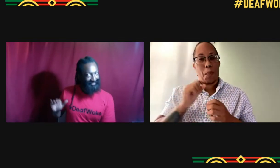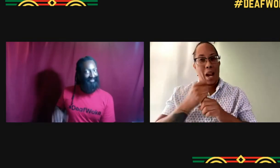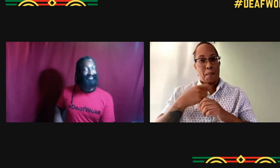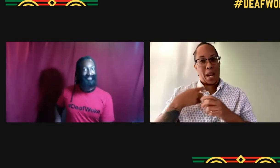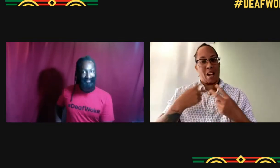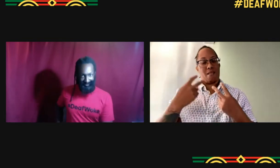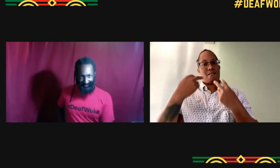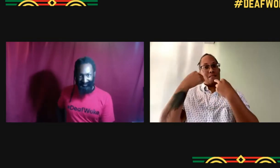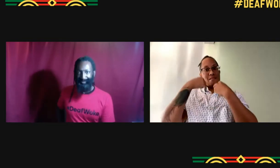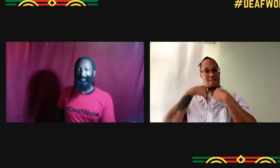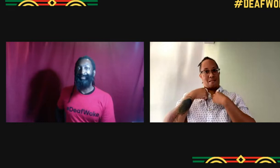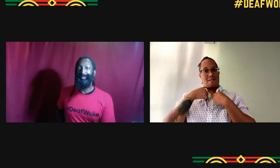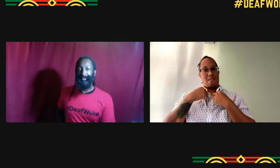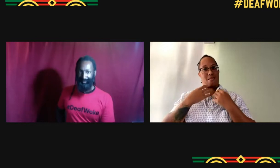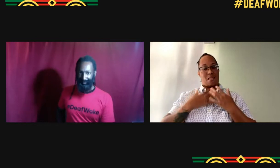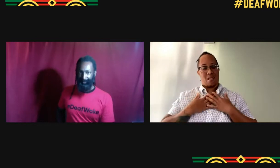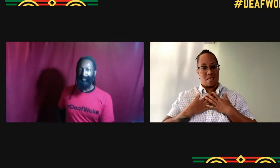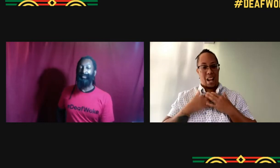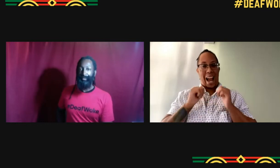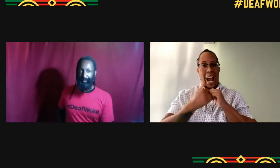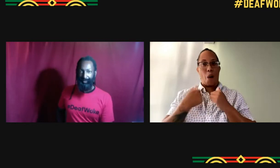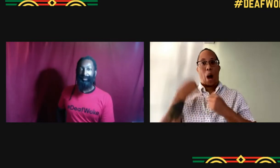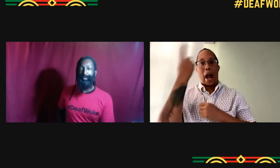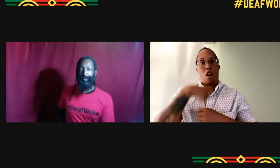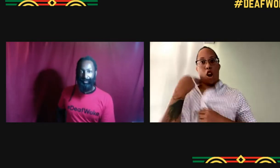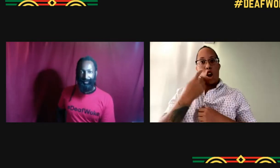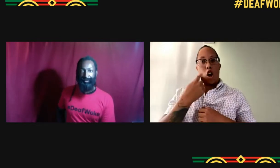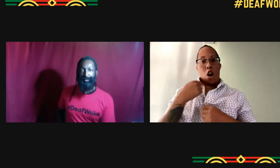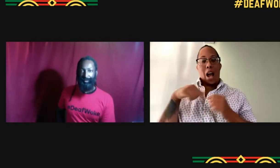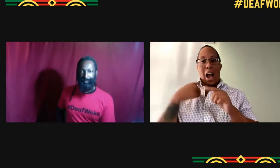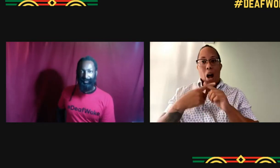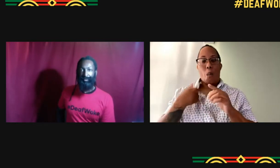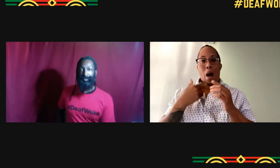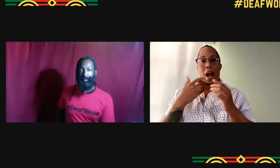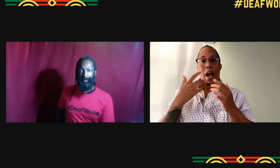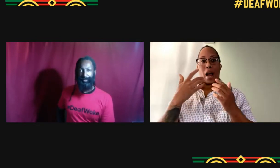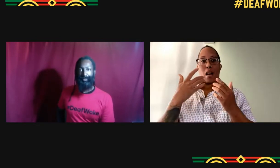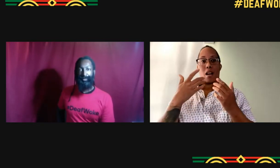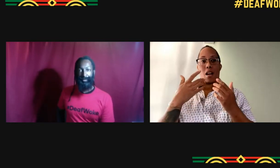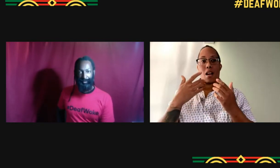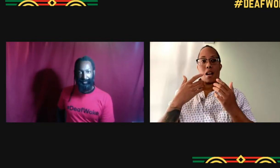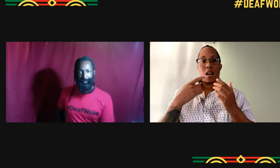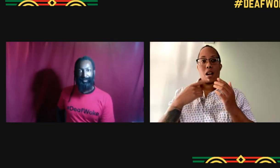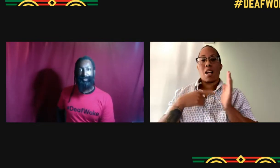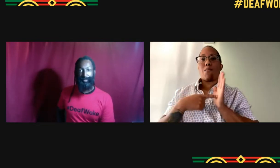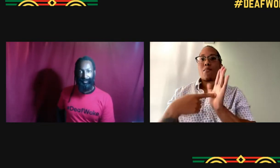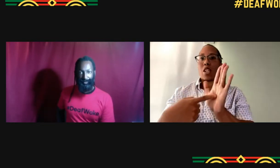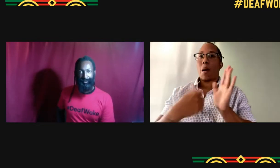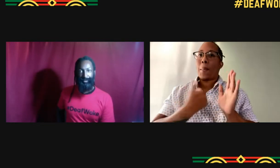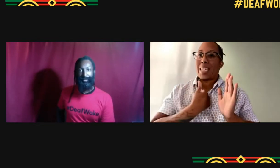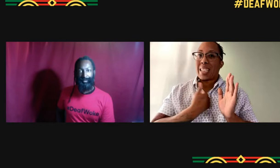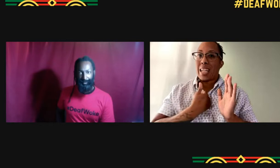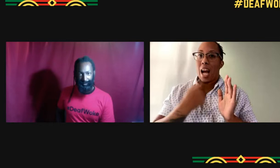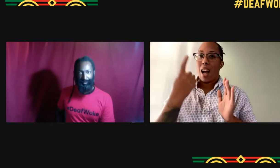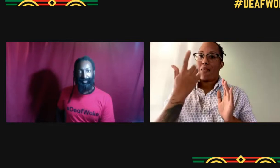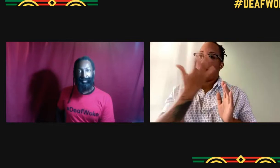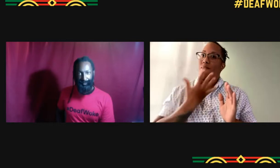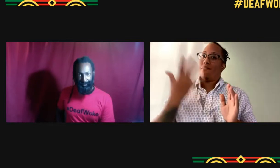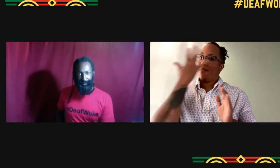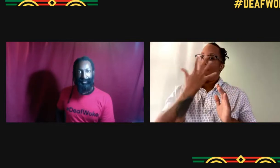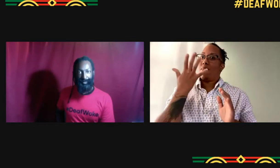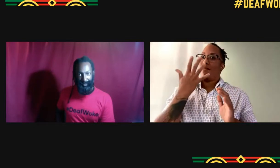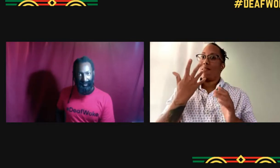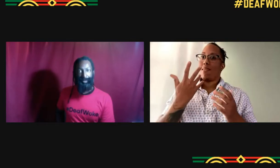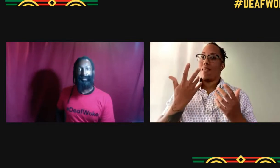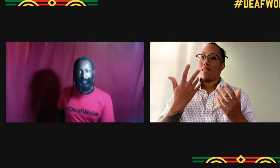having to over and over repeat myself. And I have to look at myself to make sure how I look, how I